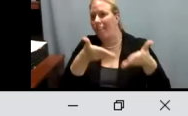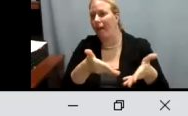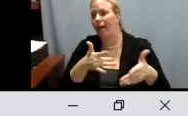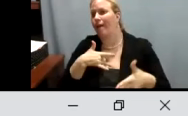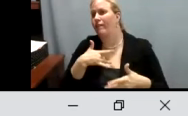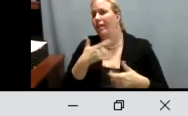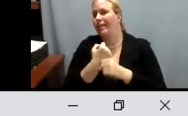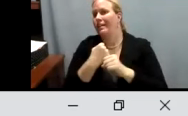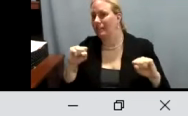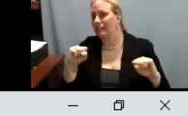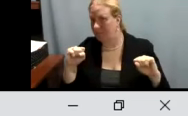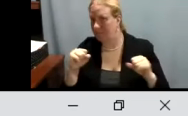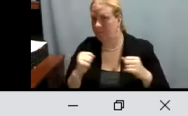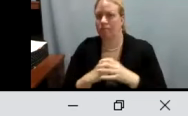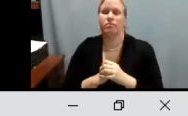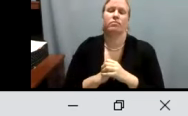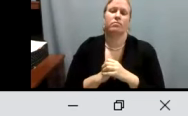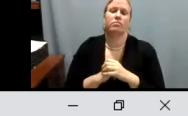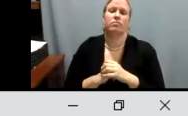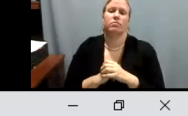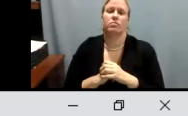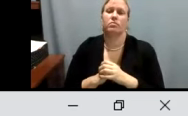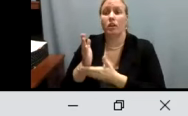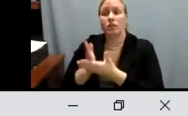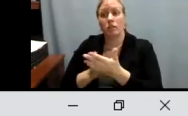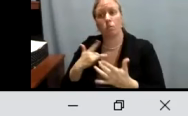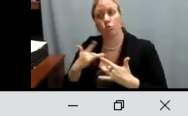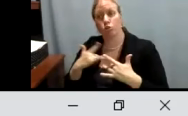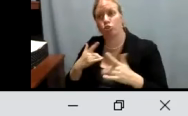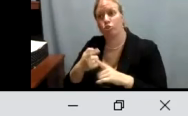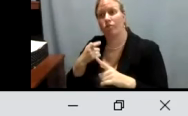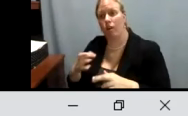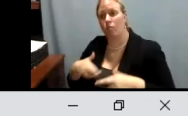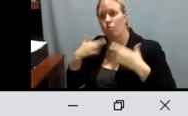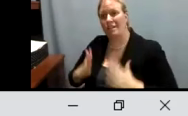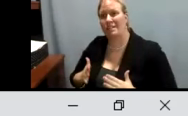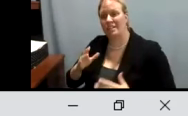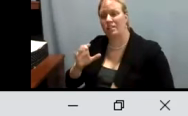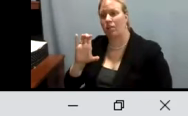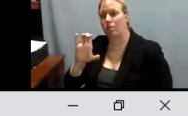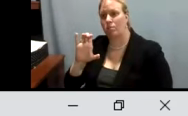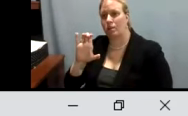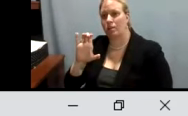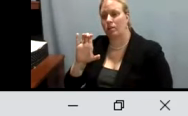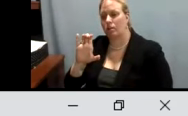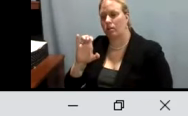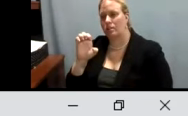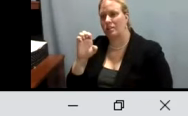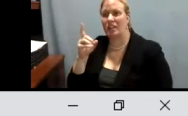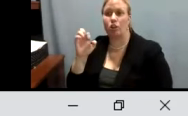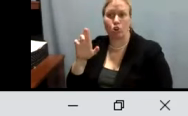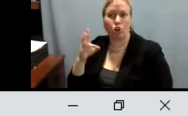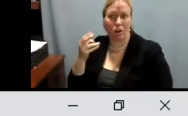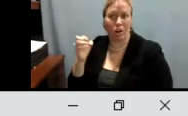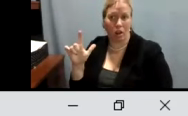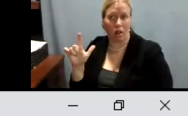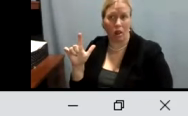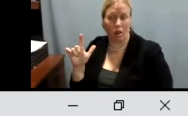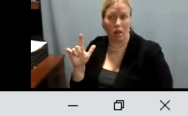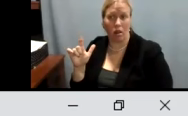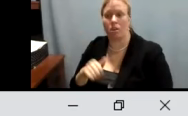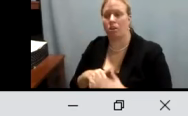I've also received some concerns, particularly from residents in Cedar Hill. And the primary focus on